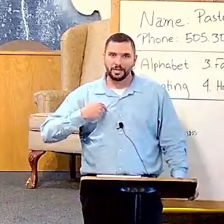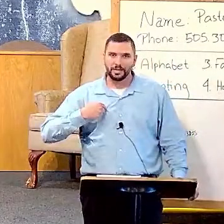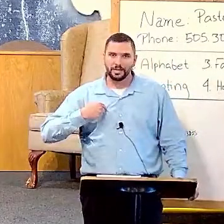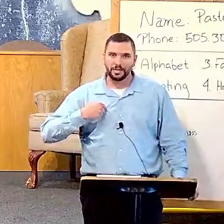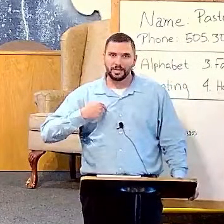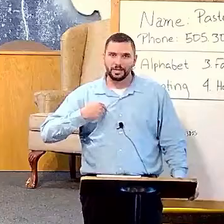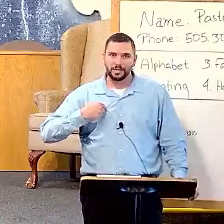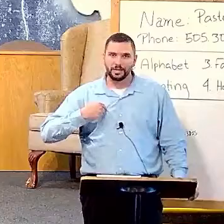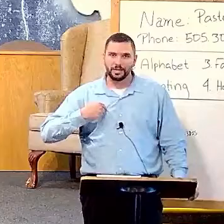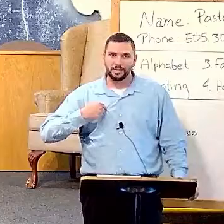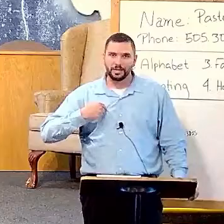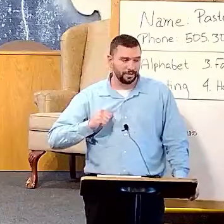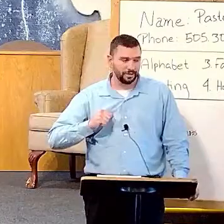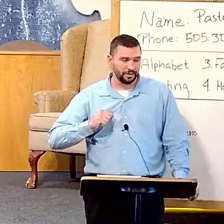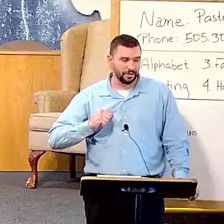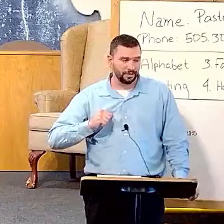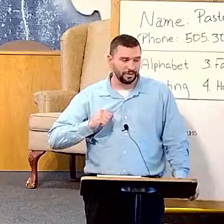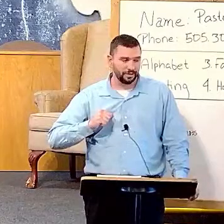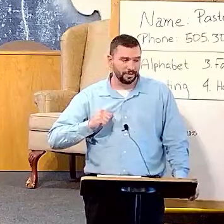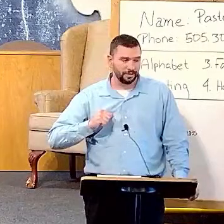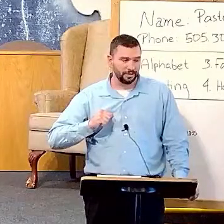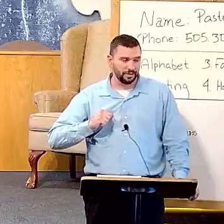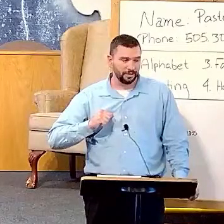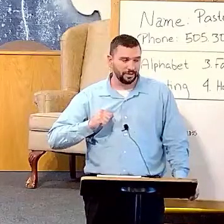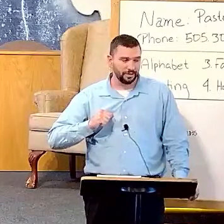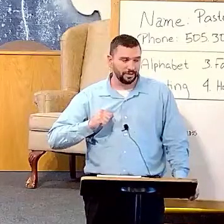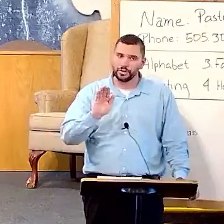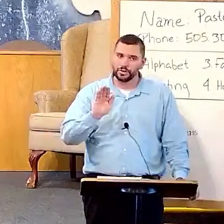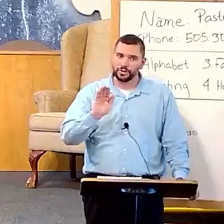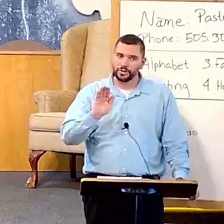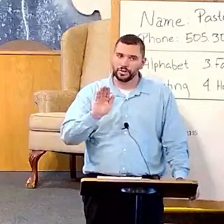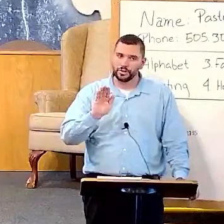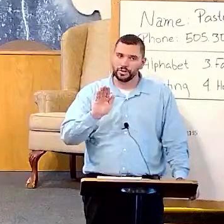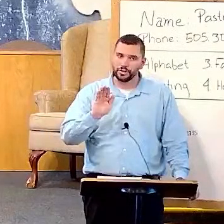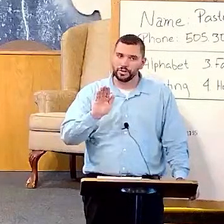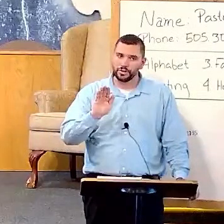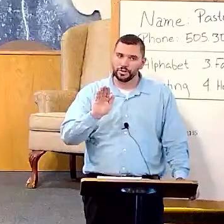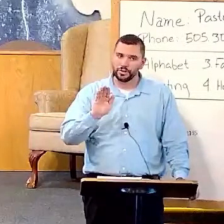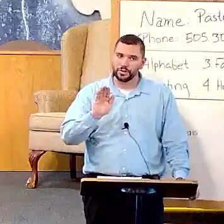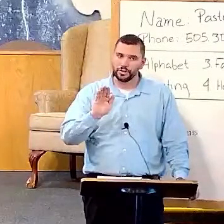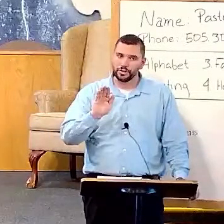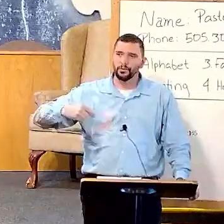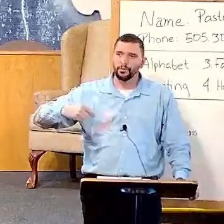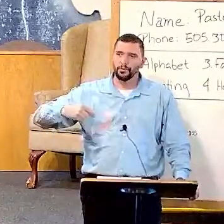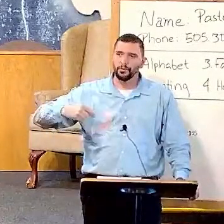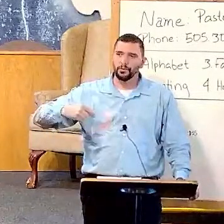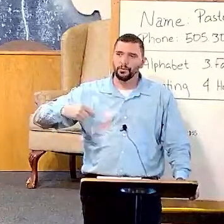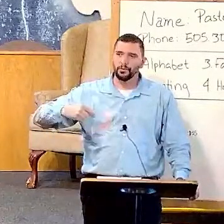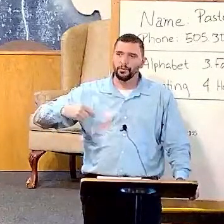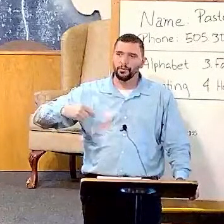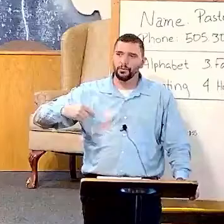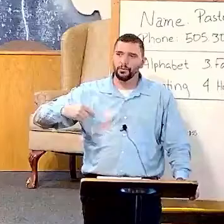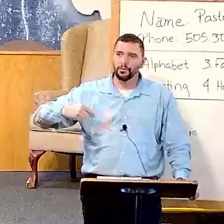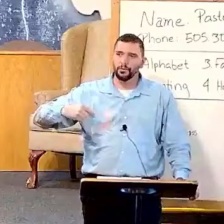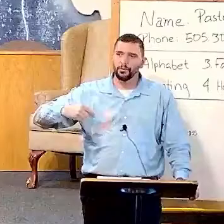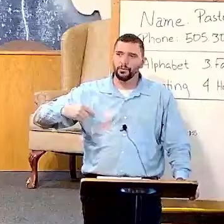myself, and then you, your, we, because you're pointing at